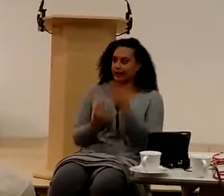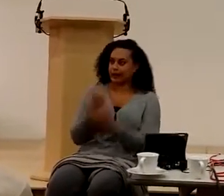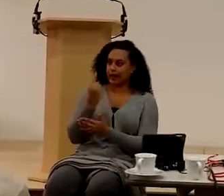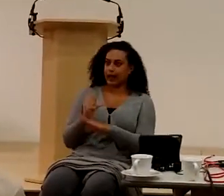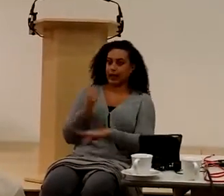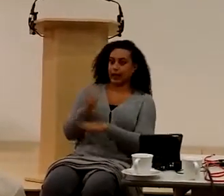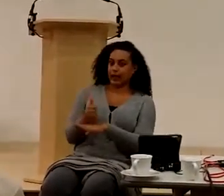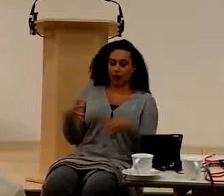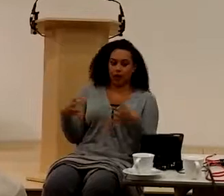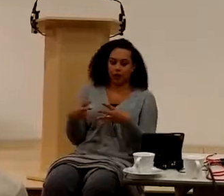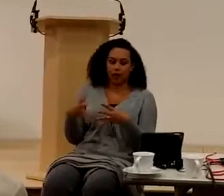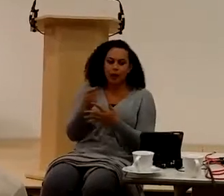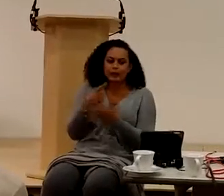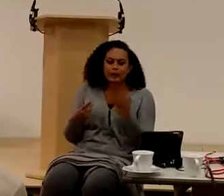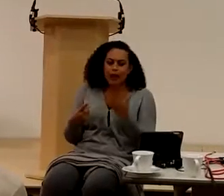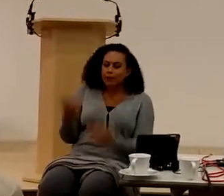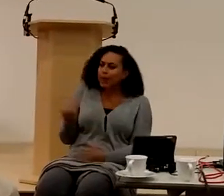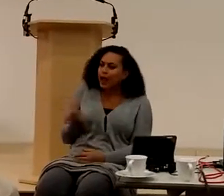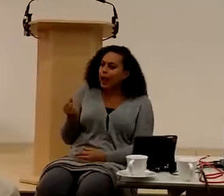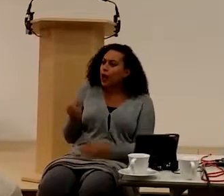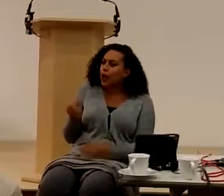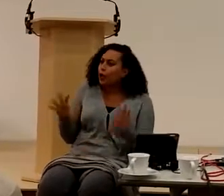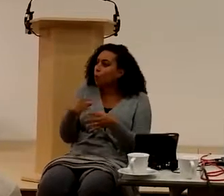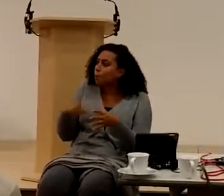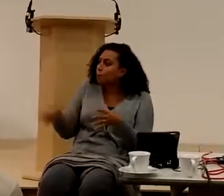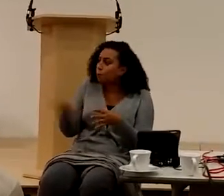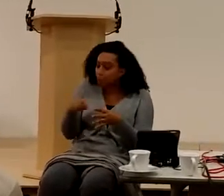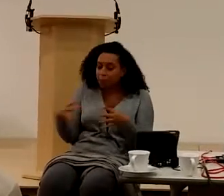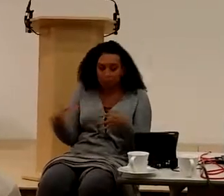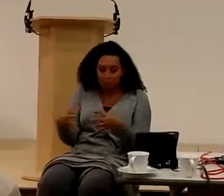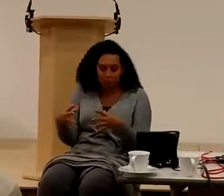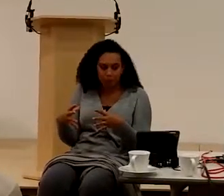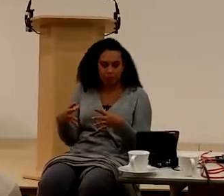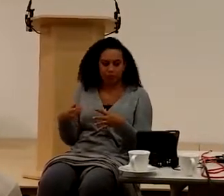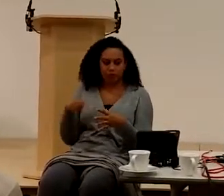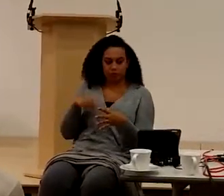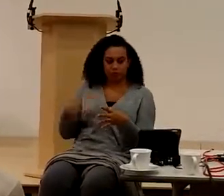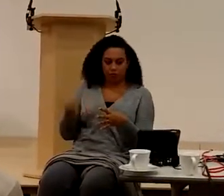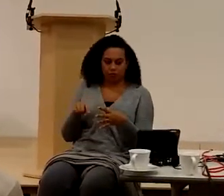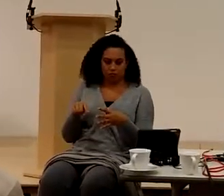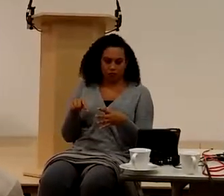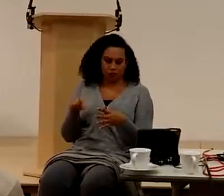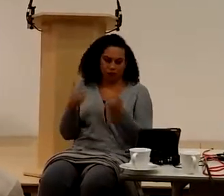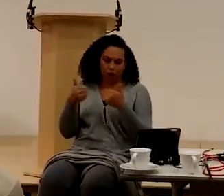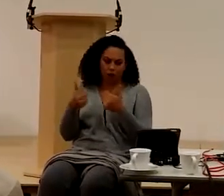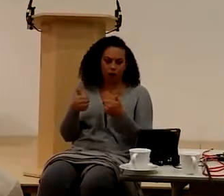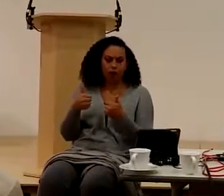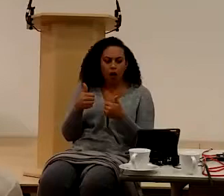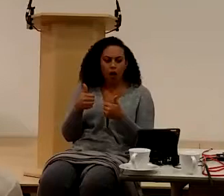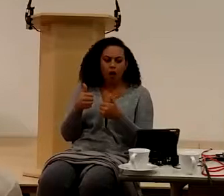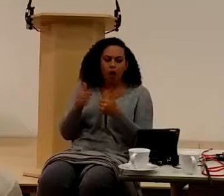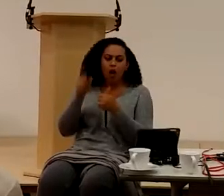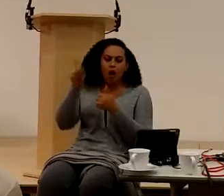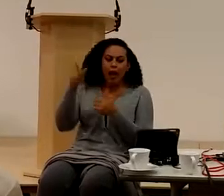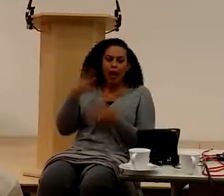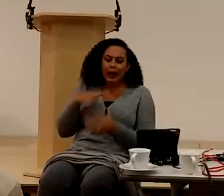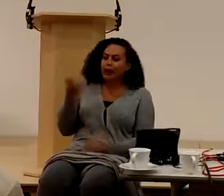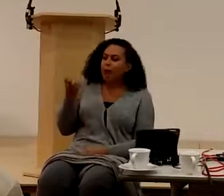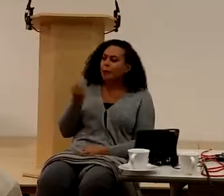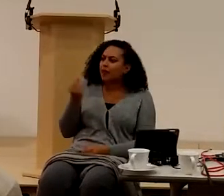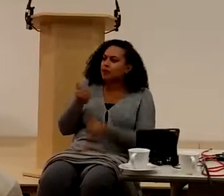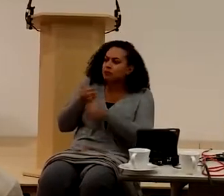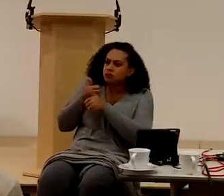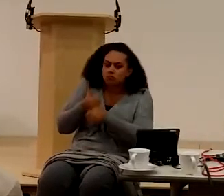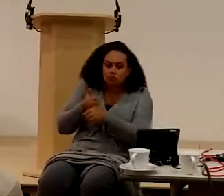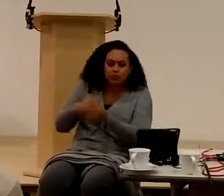which advocated better benefit. And I said it was